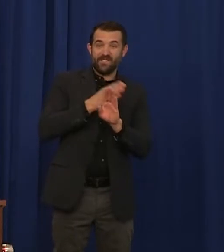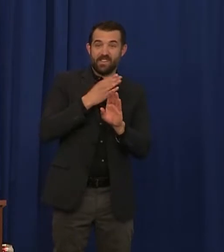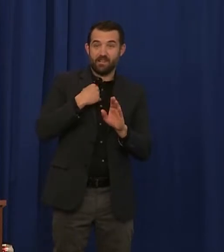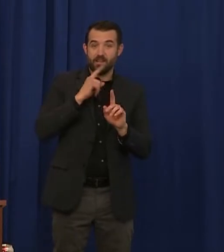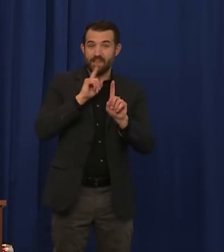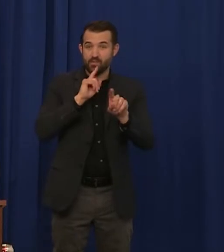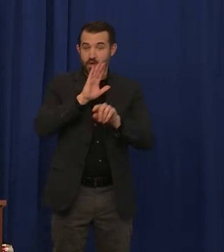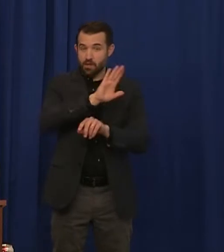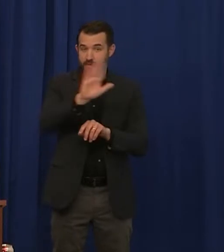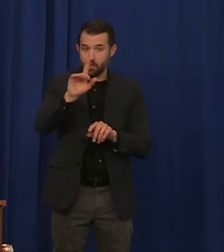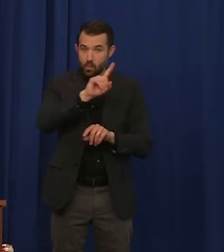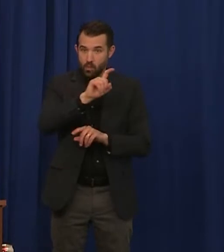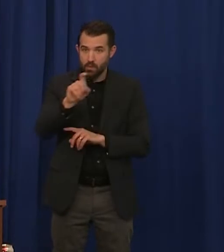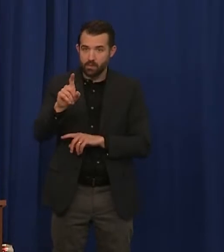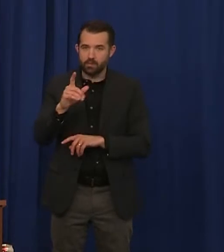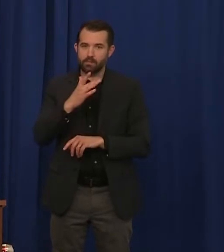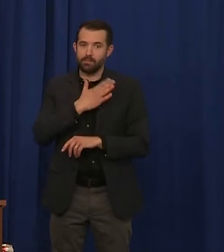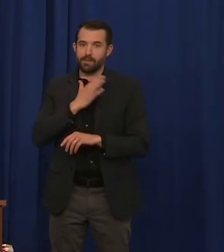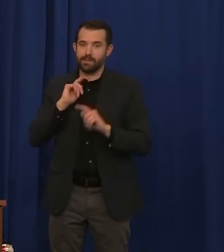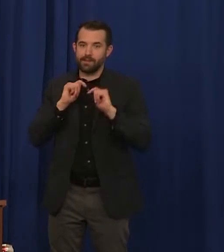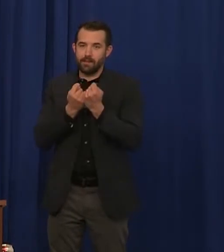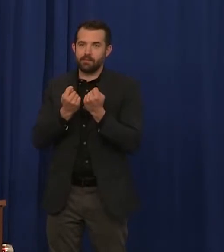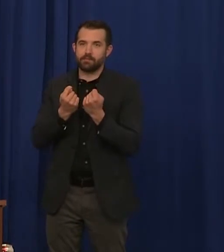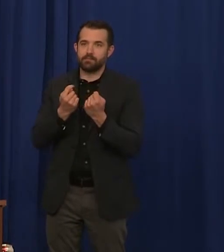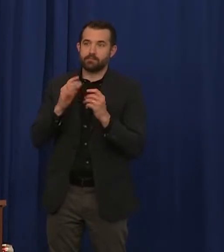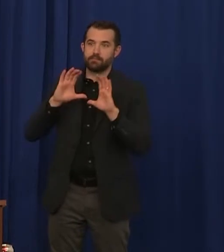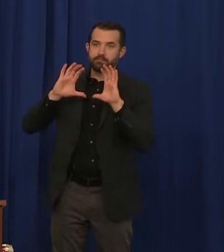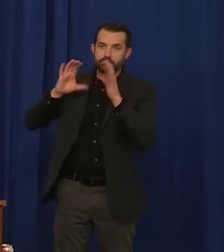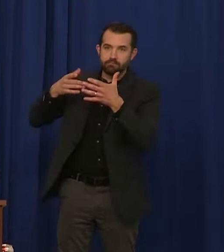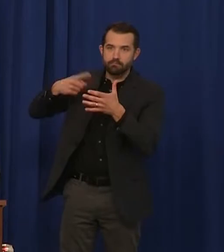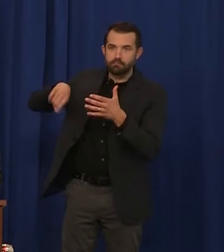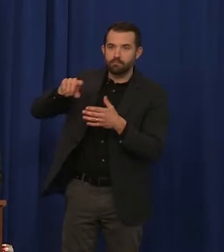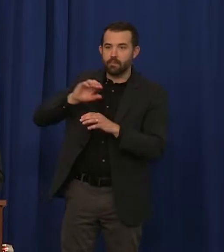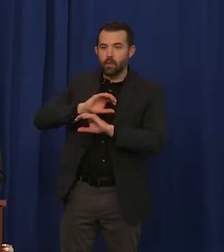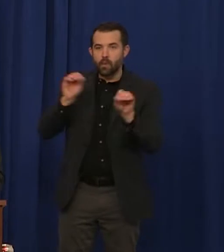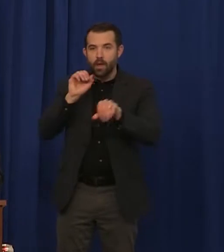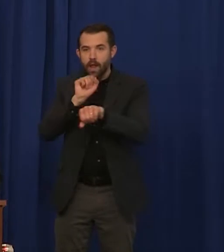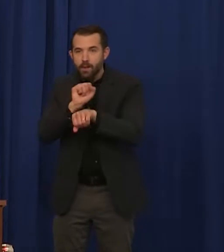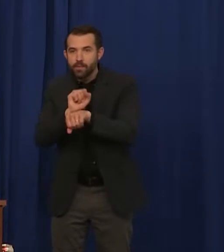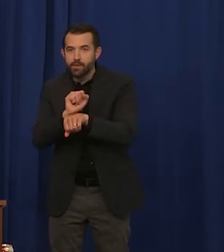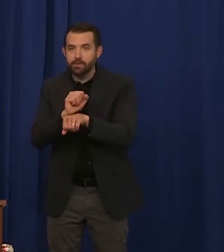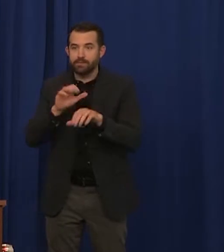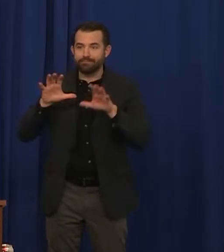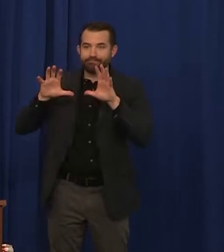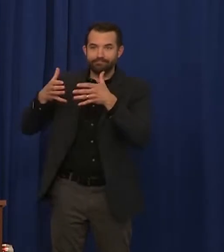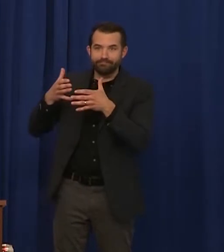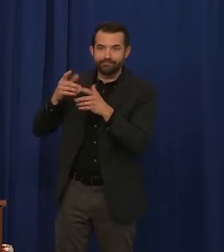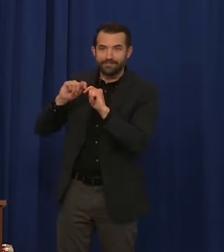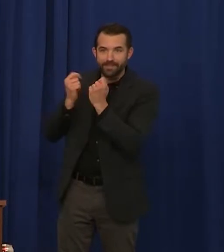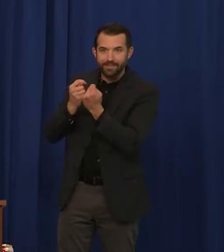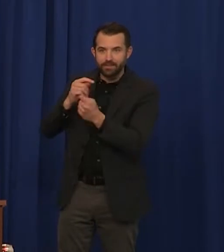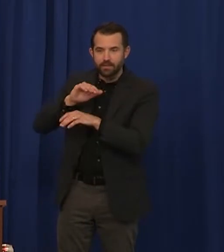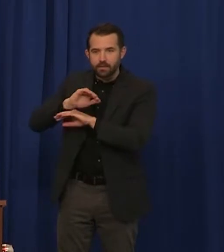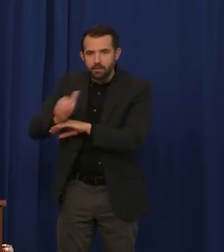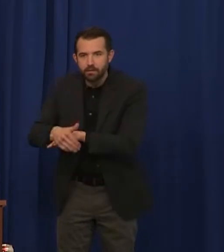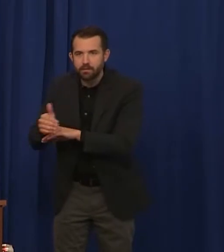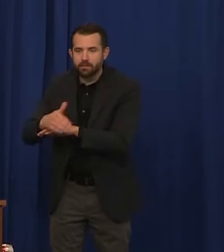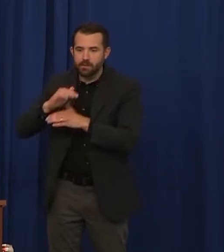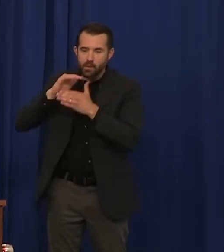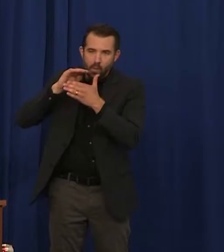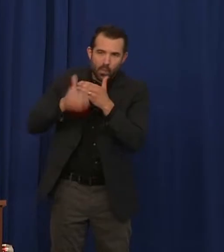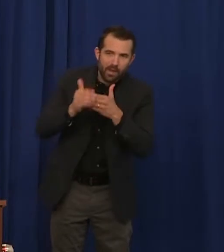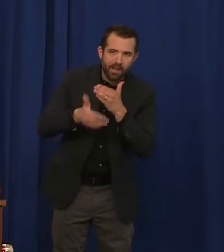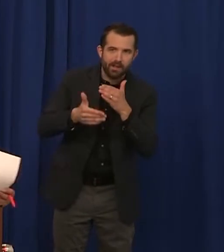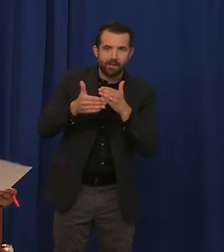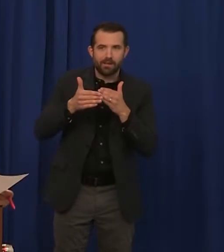department. Our unemployment insurance staff are working nights and weekends to clear up application holds, to